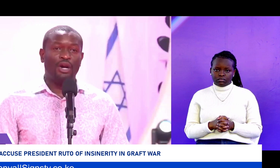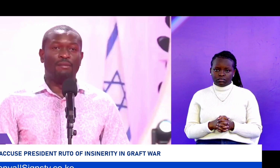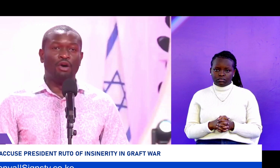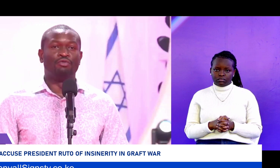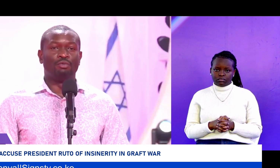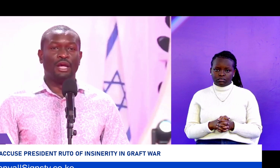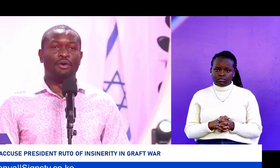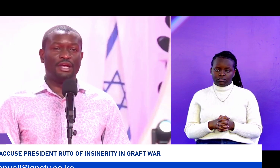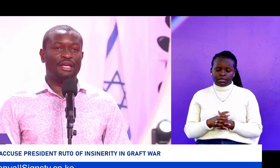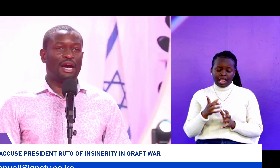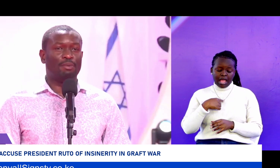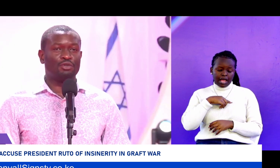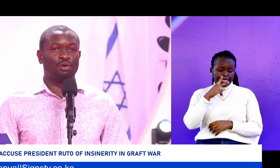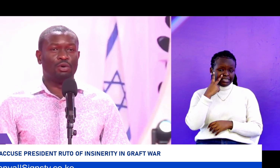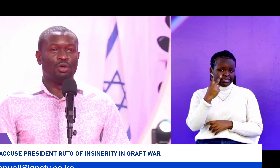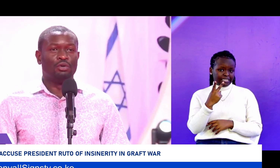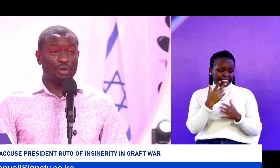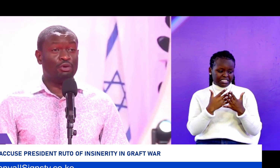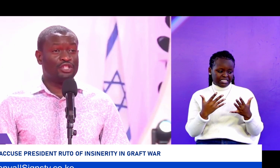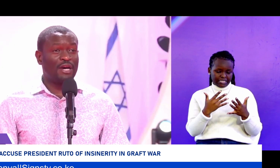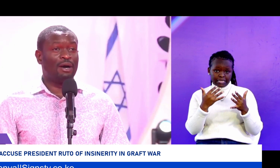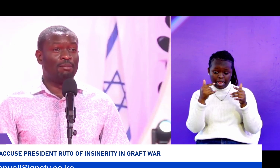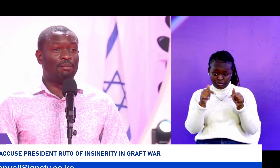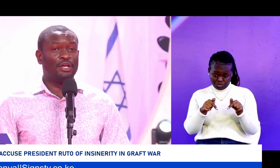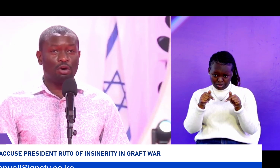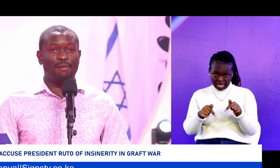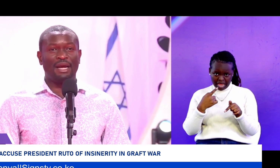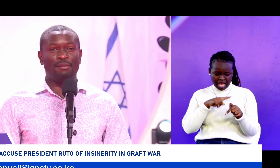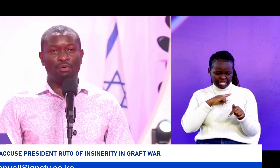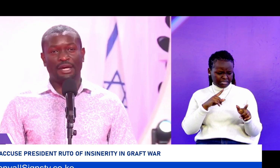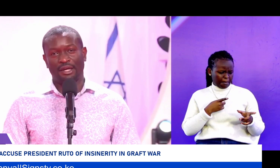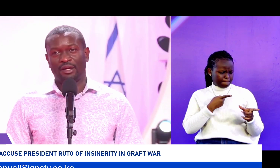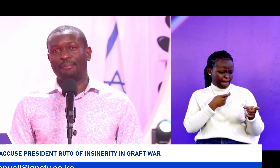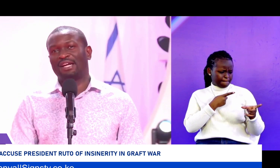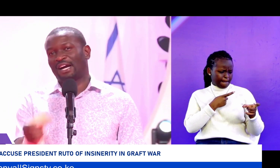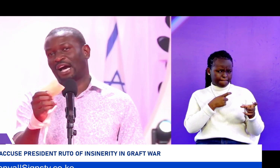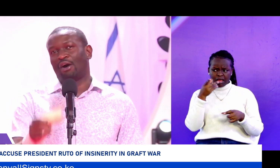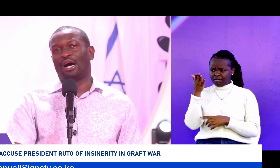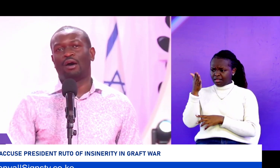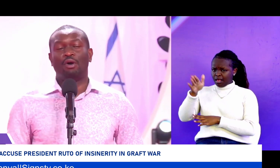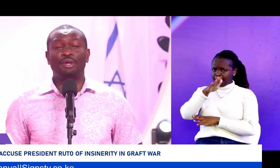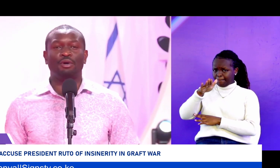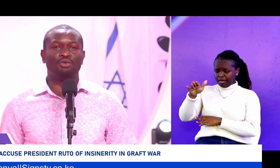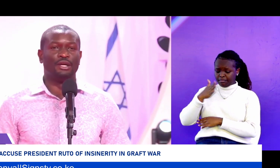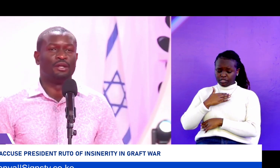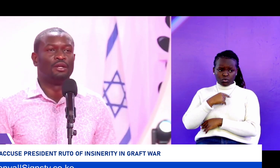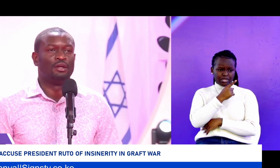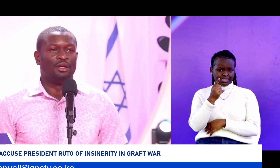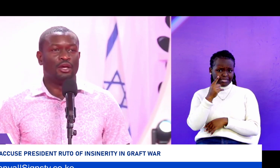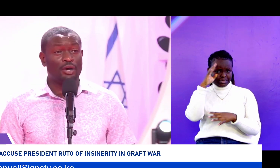Tunaona maovu. Leo hii Apostle tunanyoshewa kidole pale bunge. Na mimi nataka hawa waumini wajue, hiyo